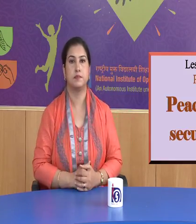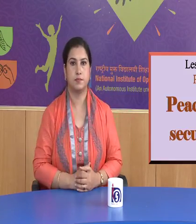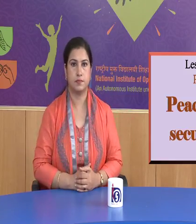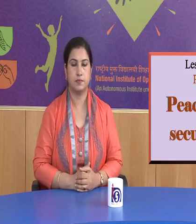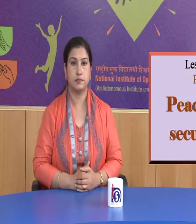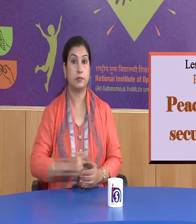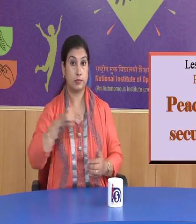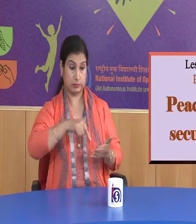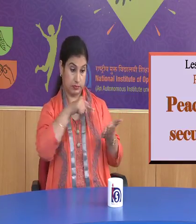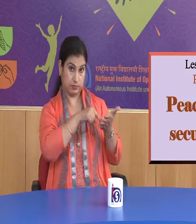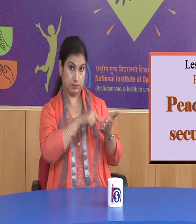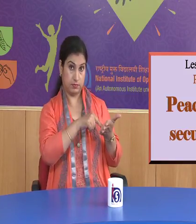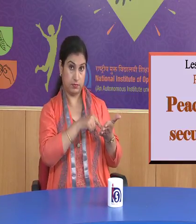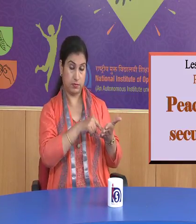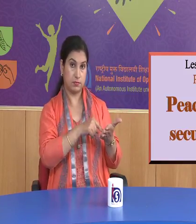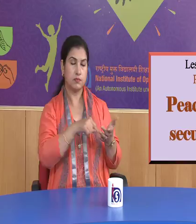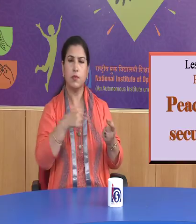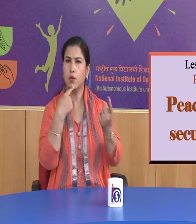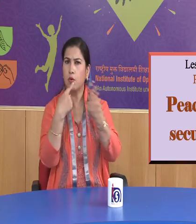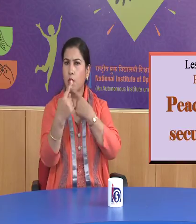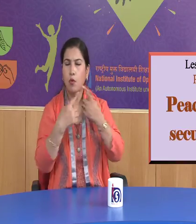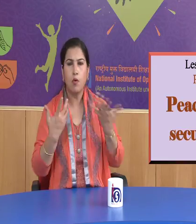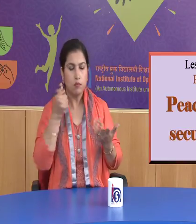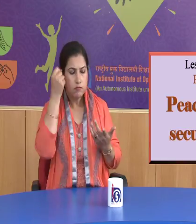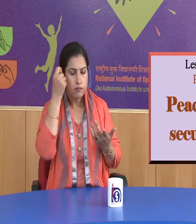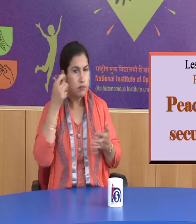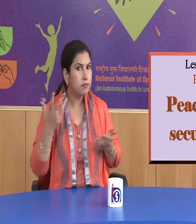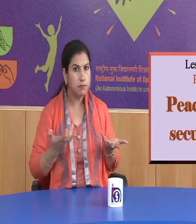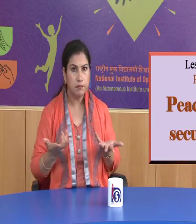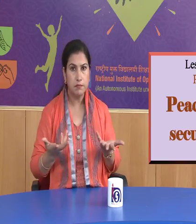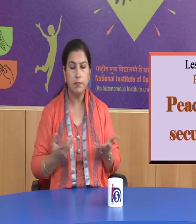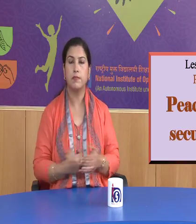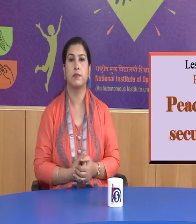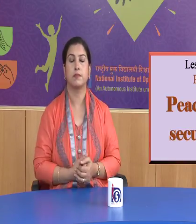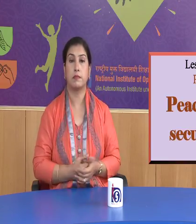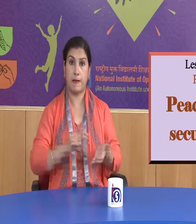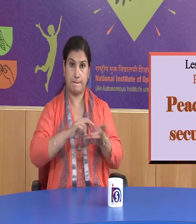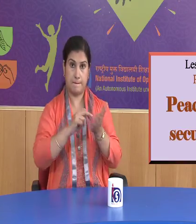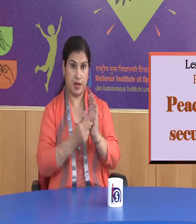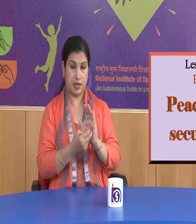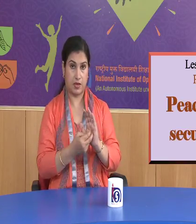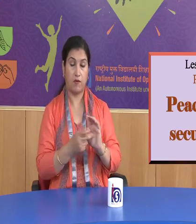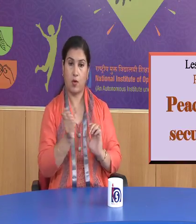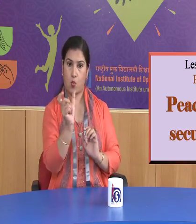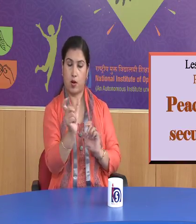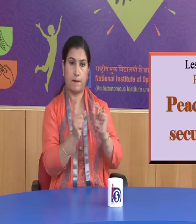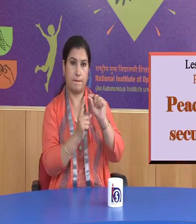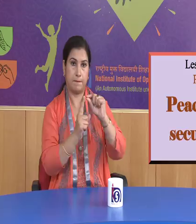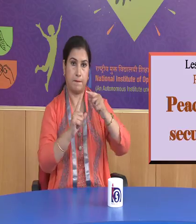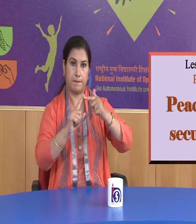In this lesson, we will try to understand about the meaning of peace and